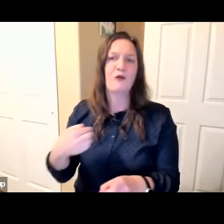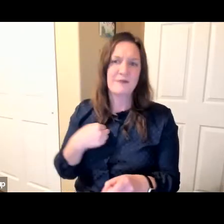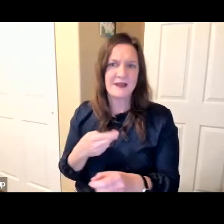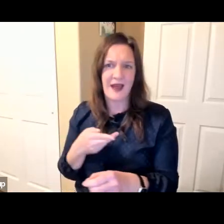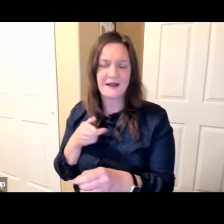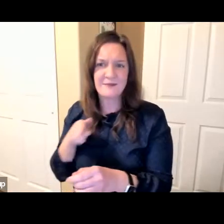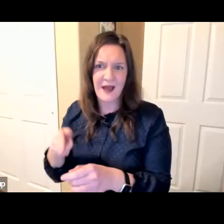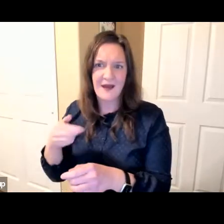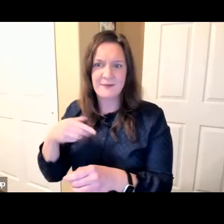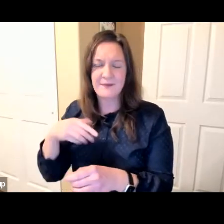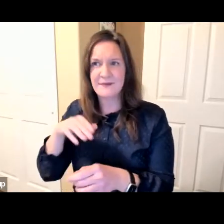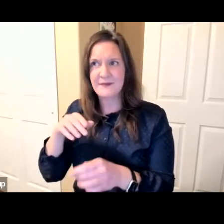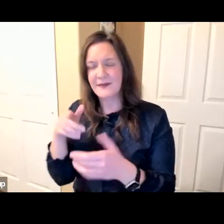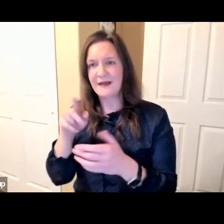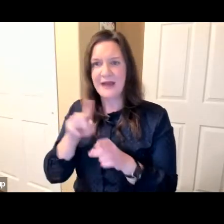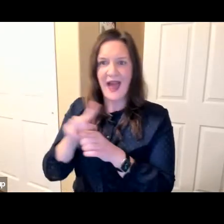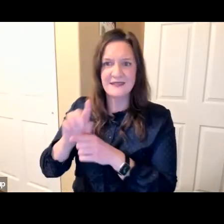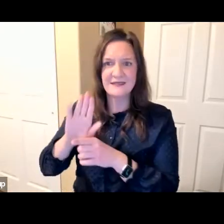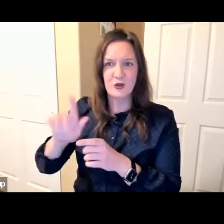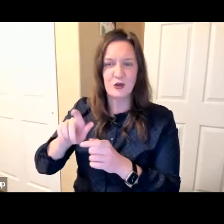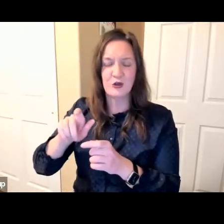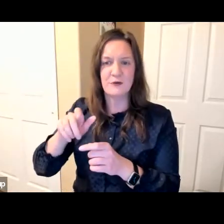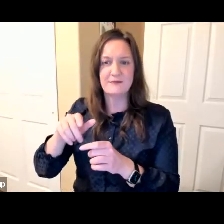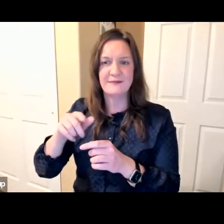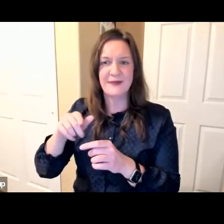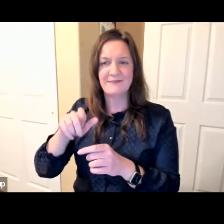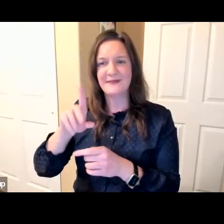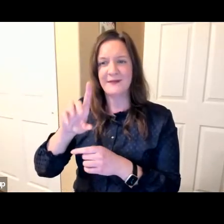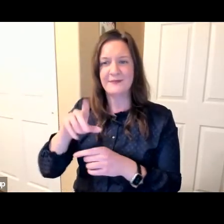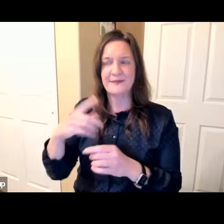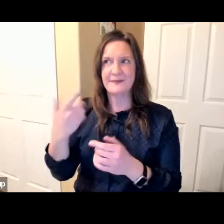Sherry initially was a part of that ad hoc committee